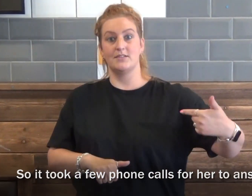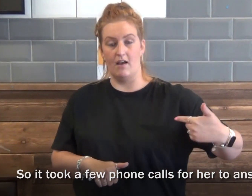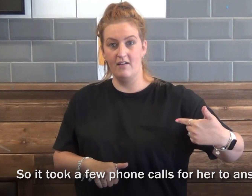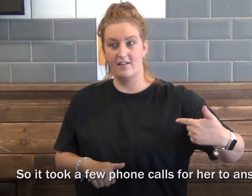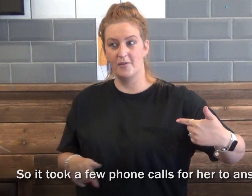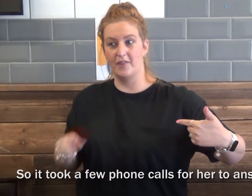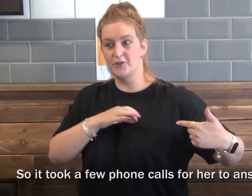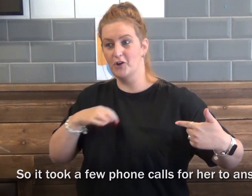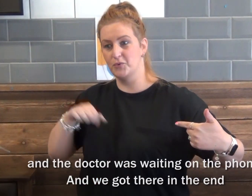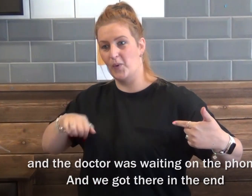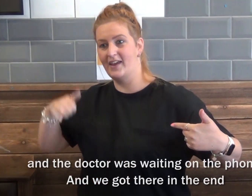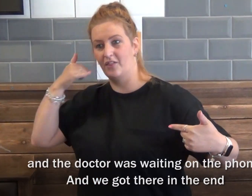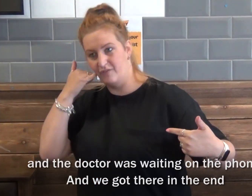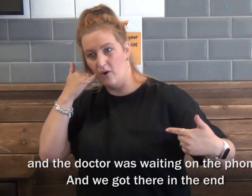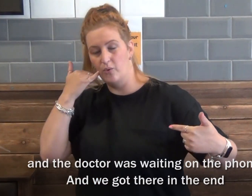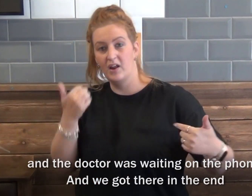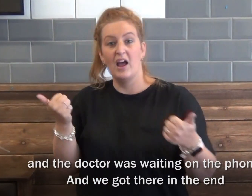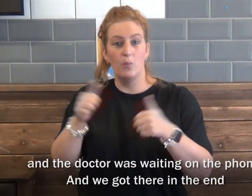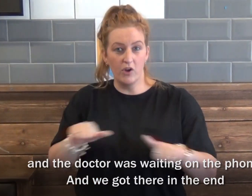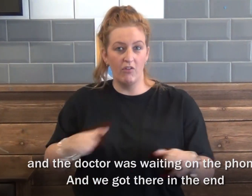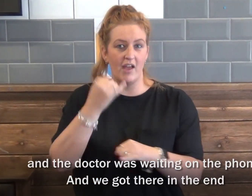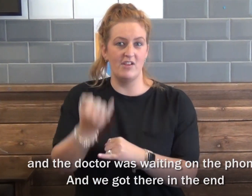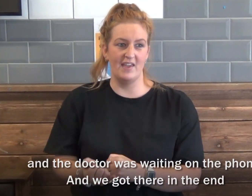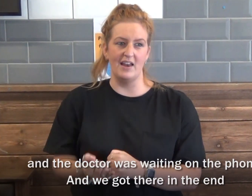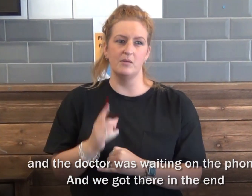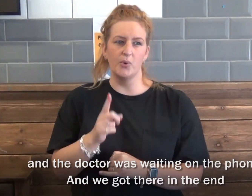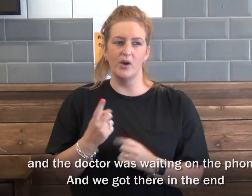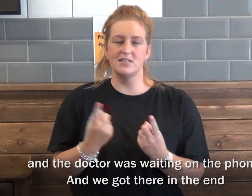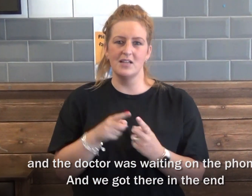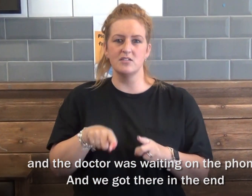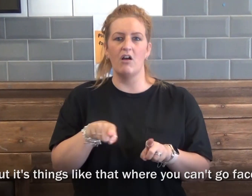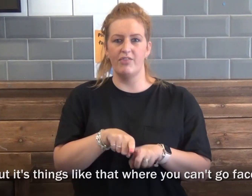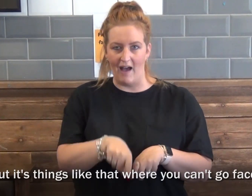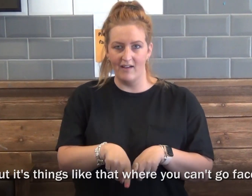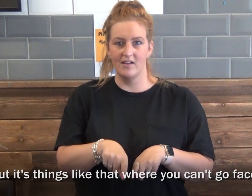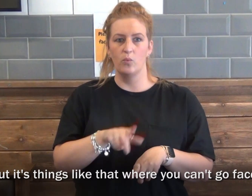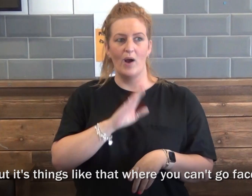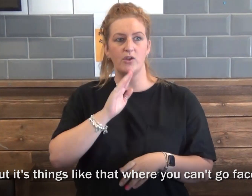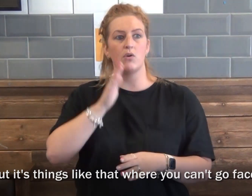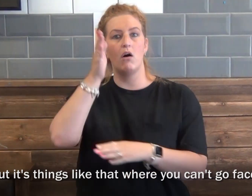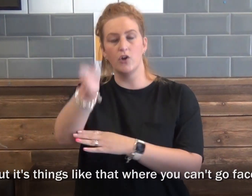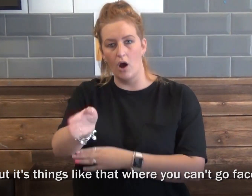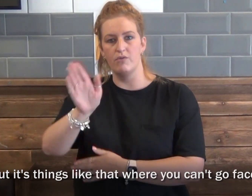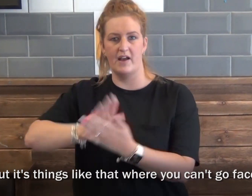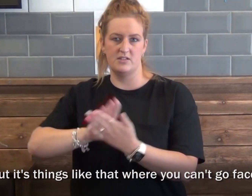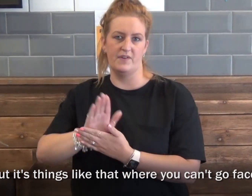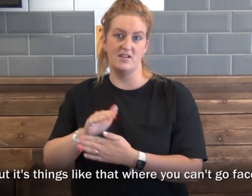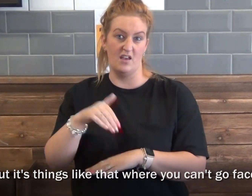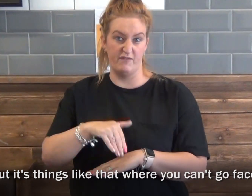answer, and the doctor was waiting on the phone, and we got there in the end. But it's things like that where you can't go face to face that